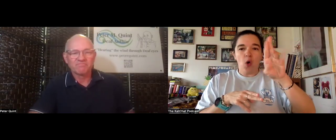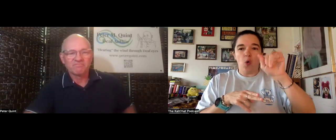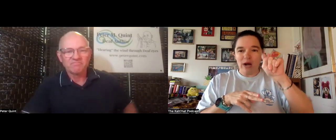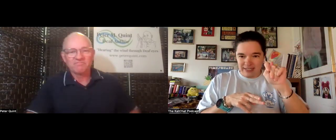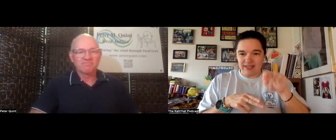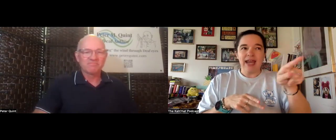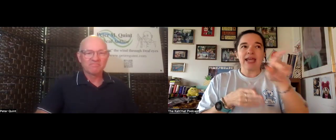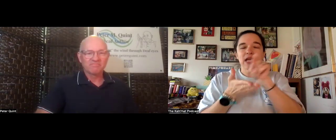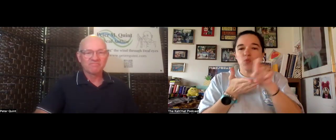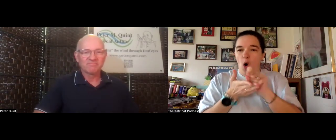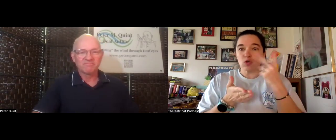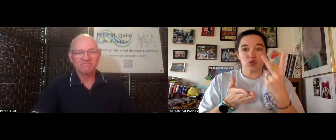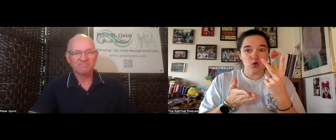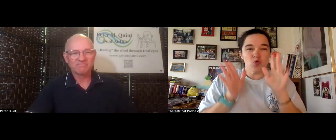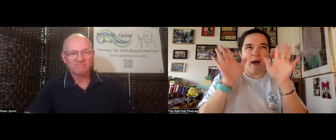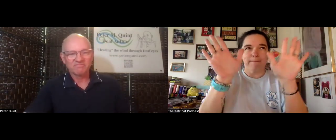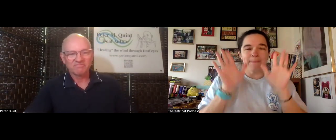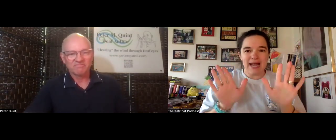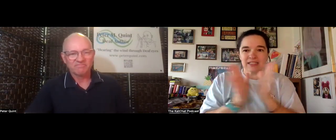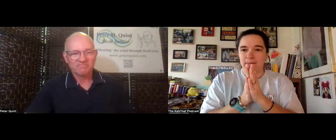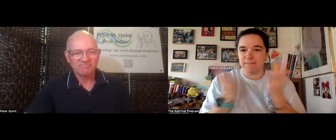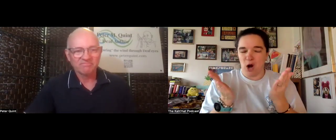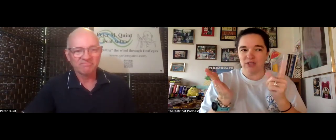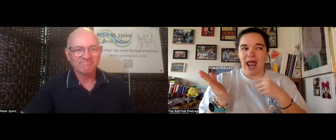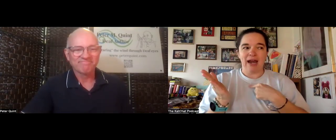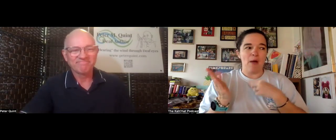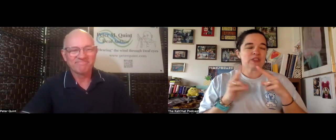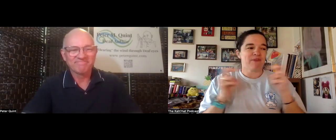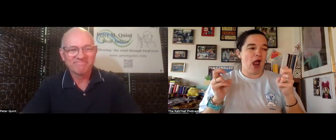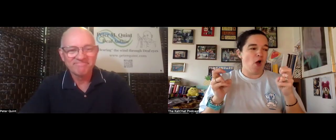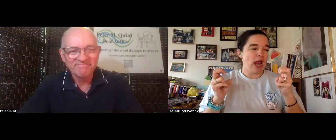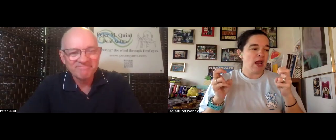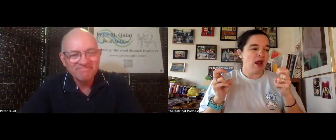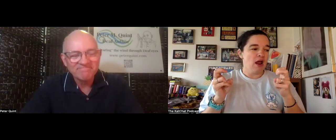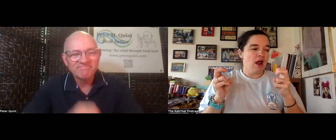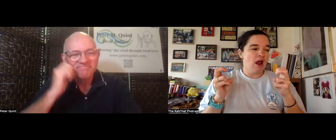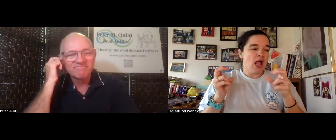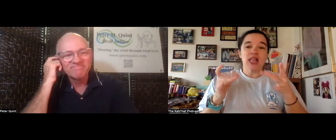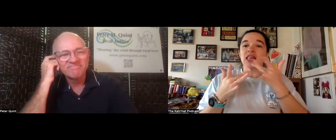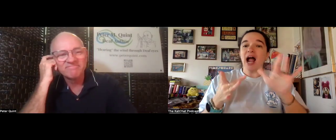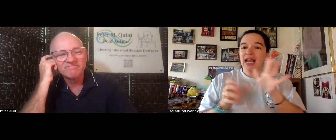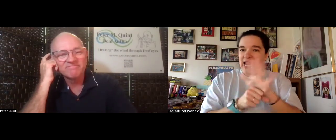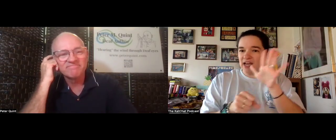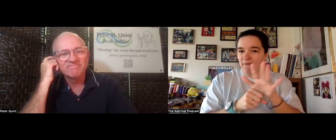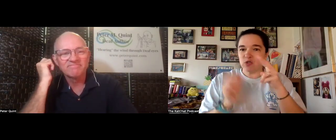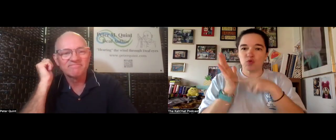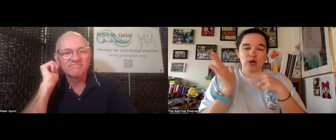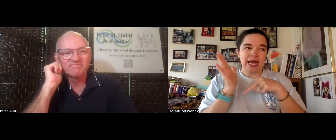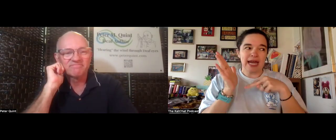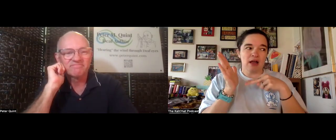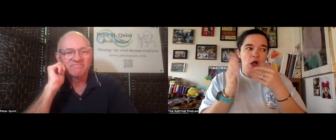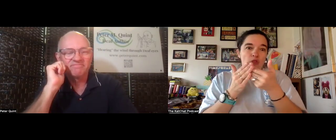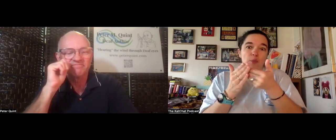Peter Quint. He wrote two amazing books, and I was very lucky enough